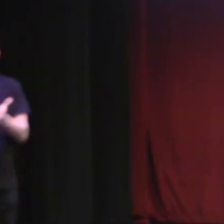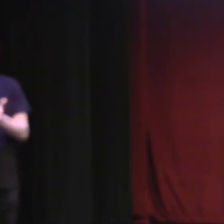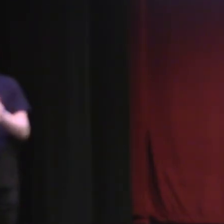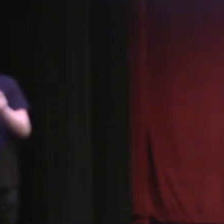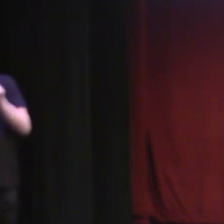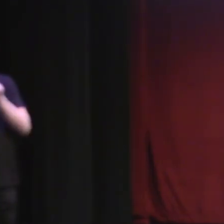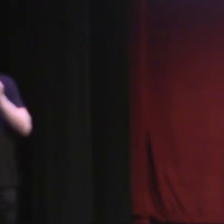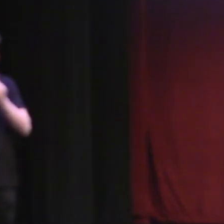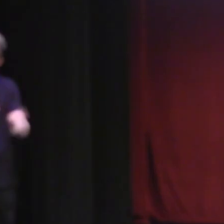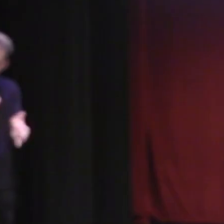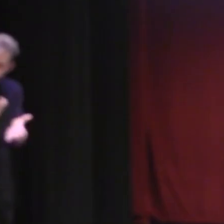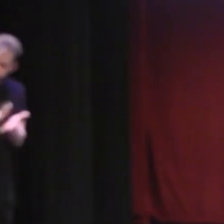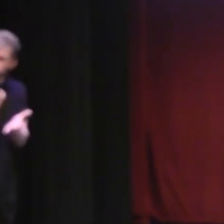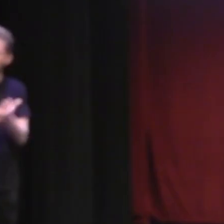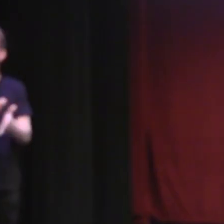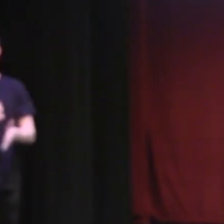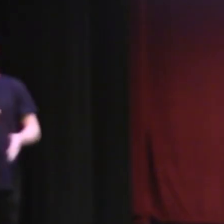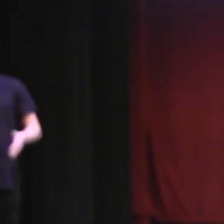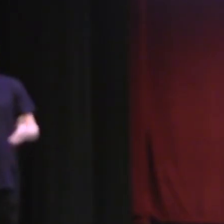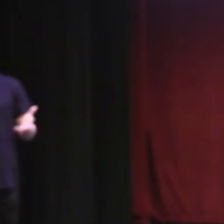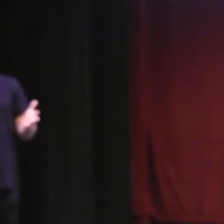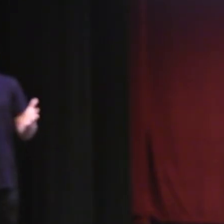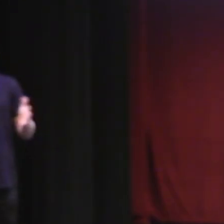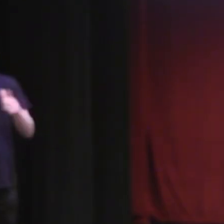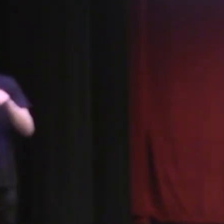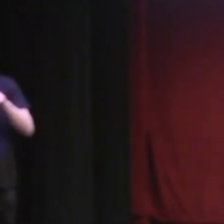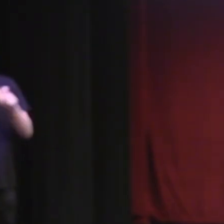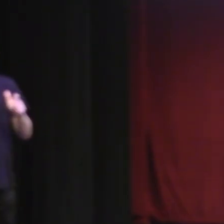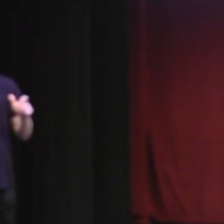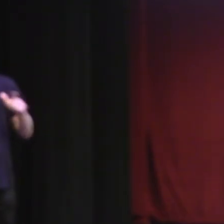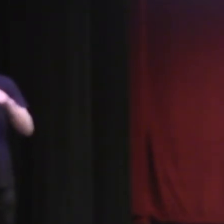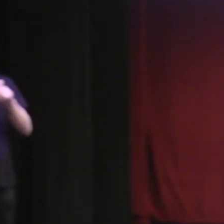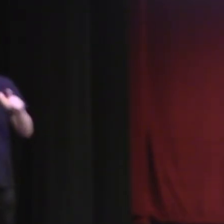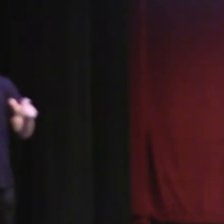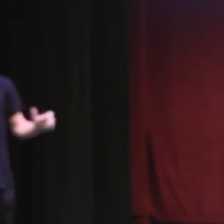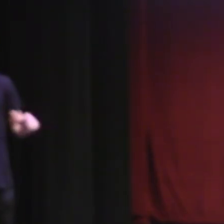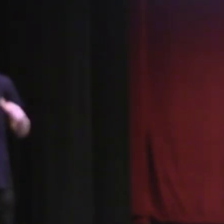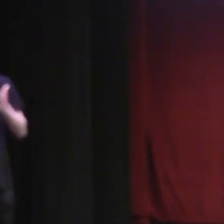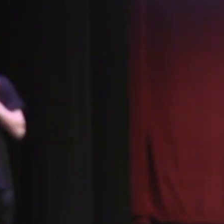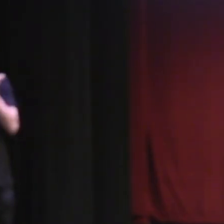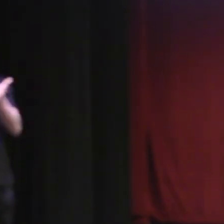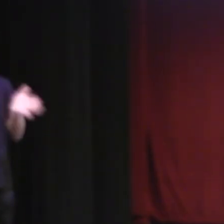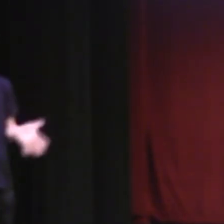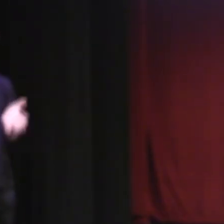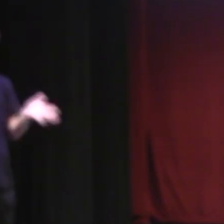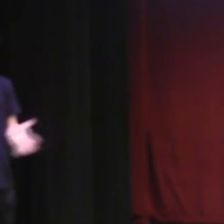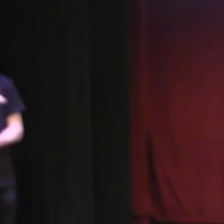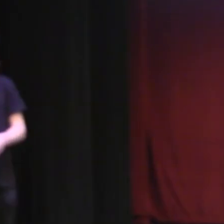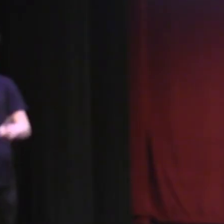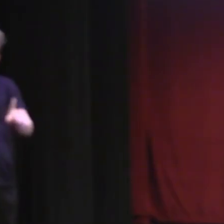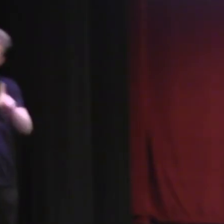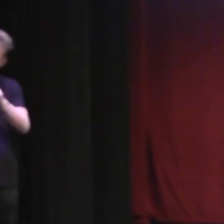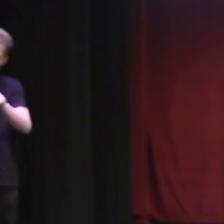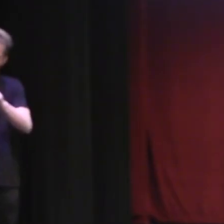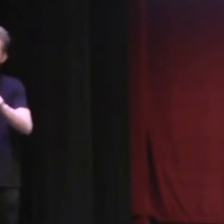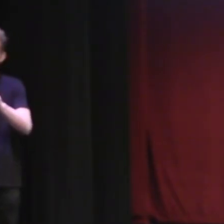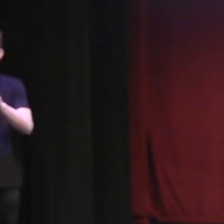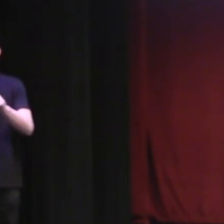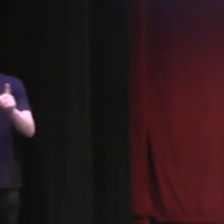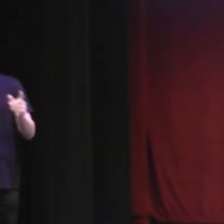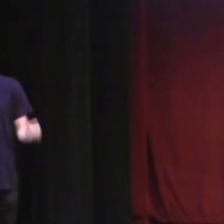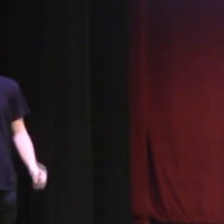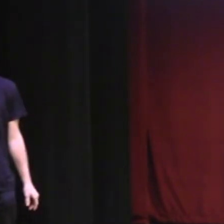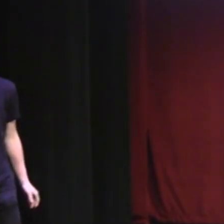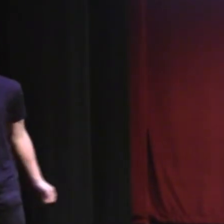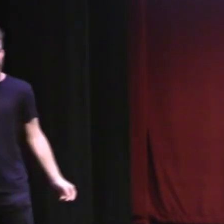motivation, like a reward that would probably encourage that behavior. Yeah. So the humanistic theory